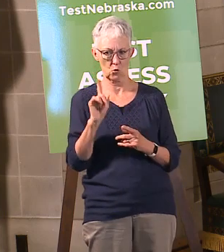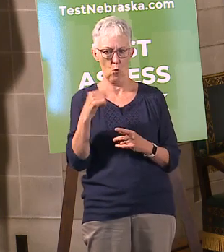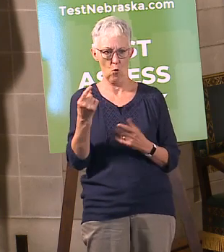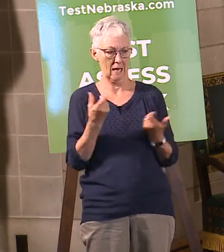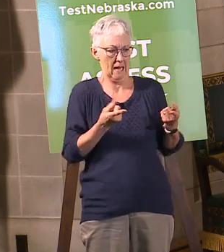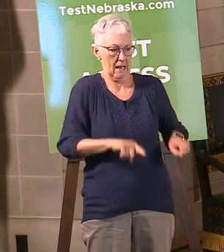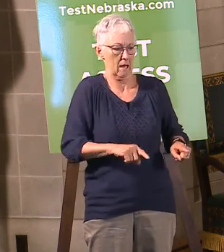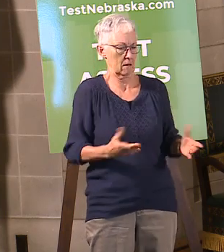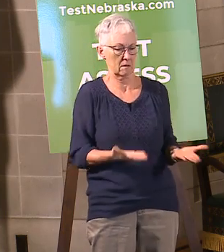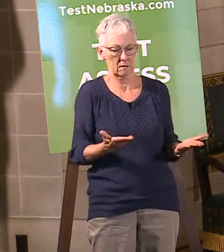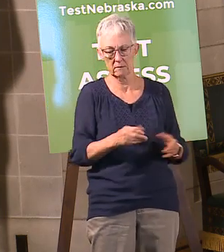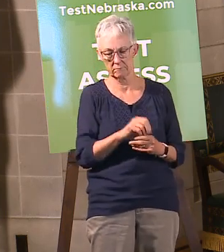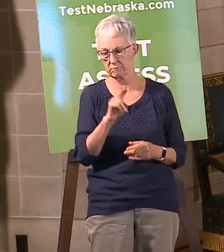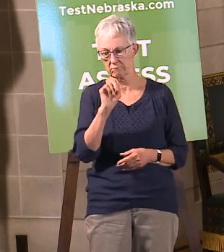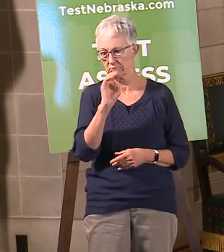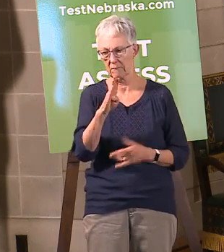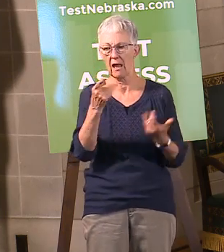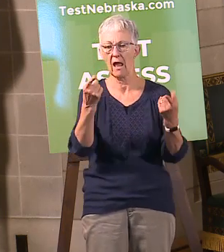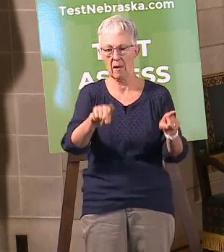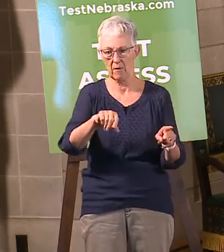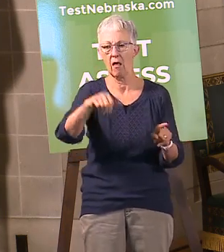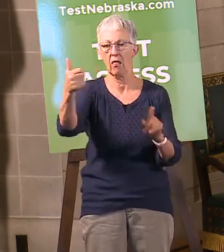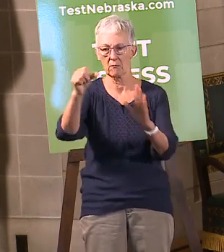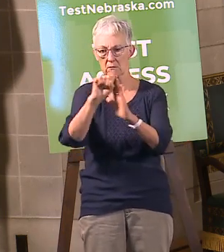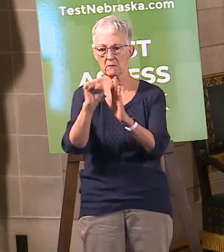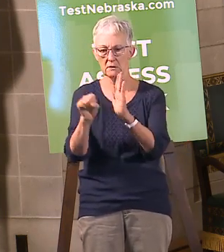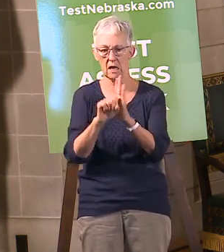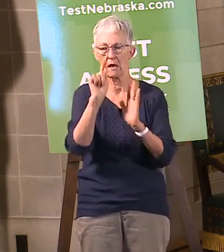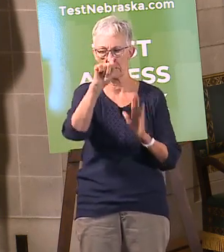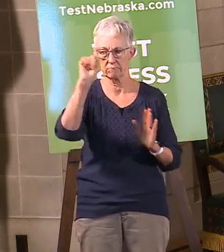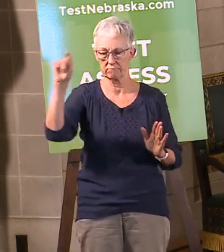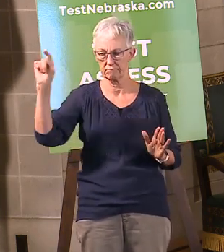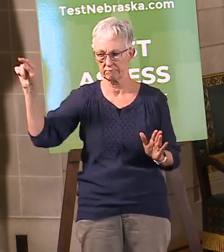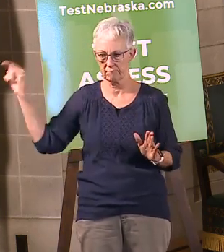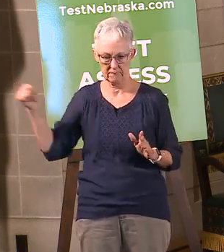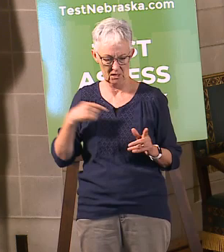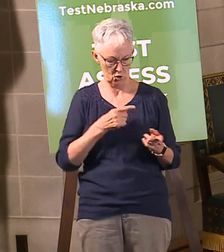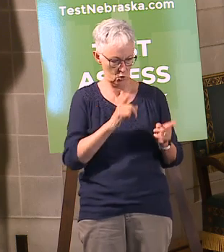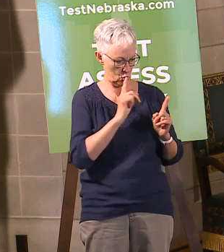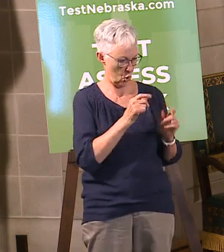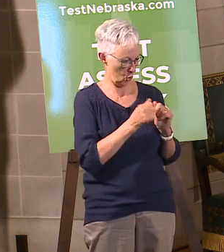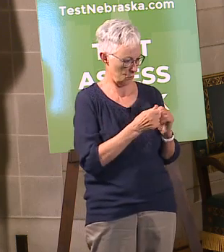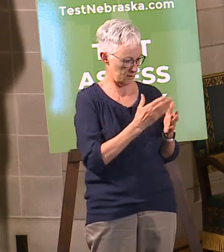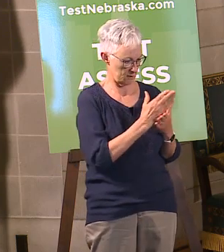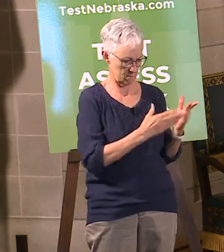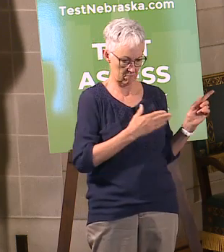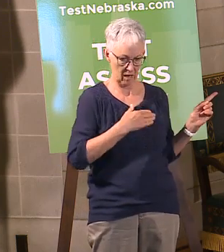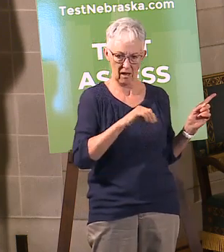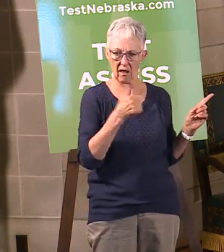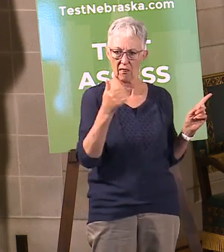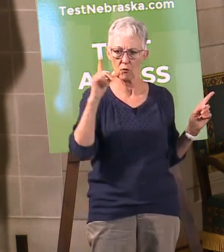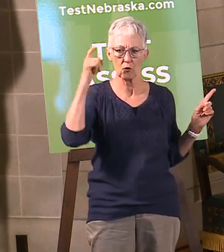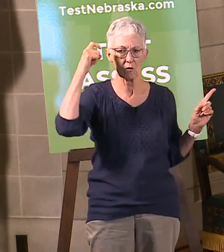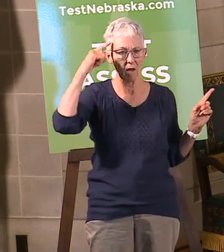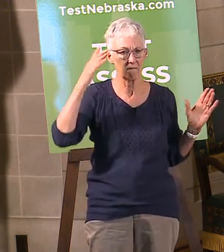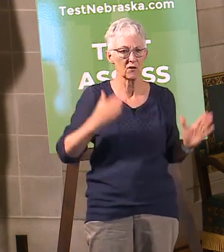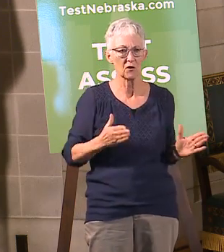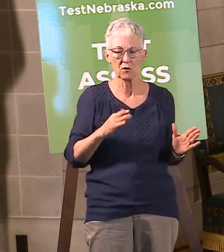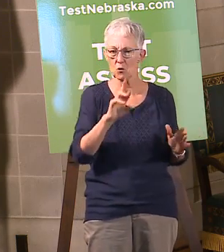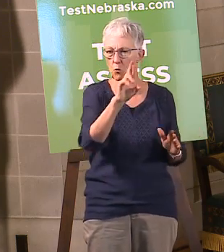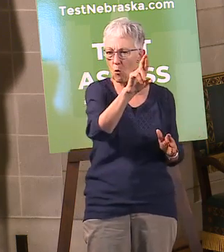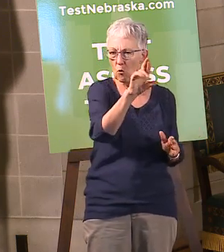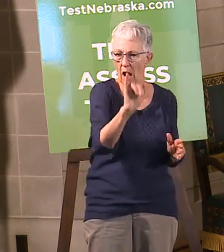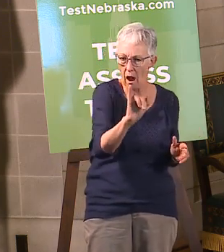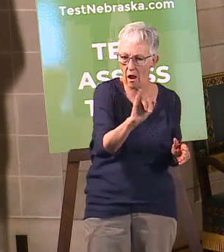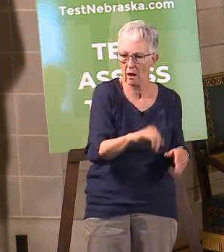with regard to, this is going on in other states as well. As I've talked to some of my colleagues, I think Rhode Island, Michigan, Wisconsin, other states like